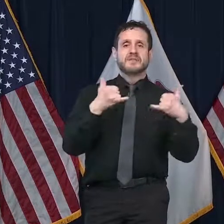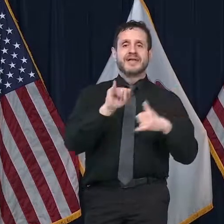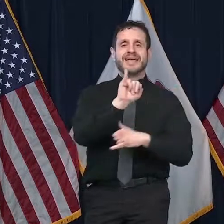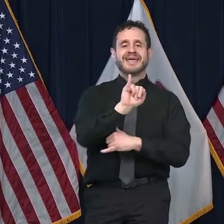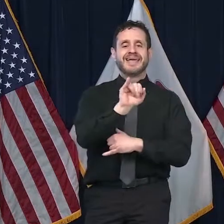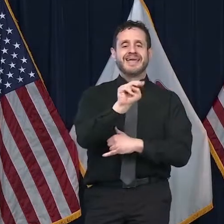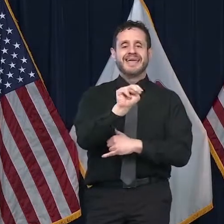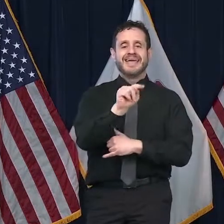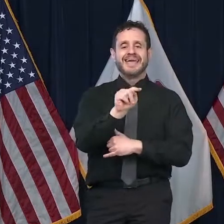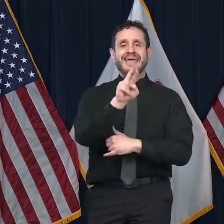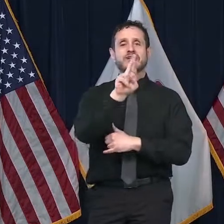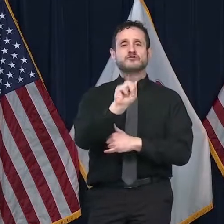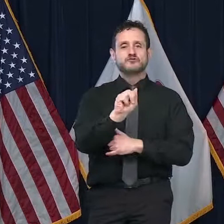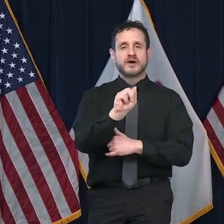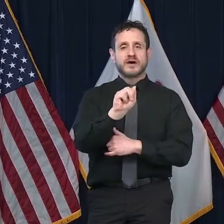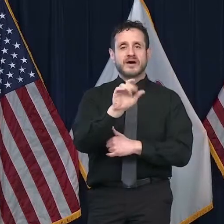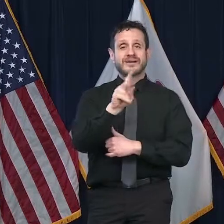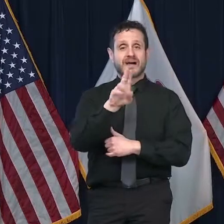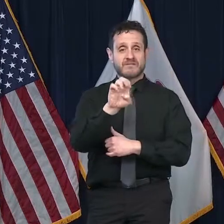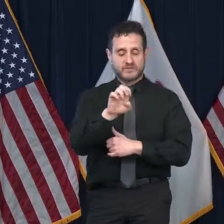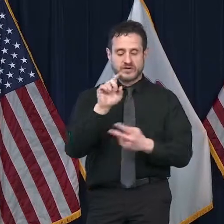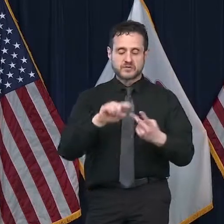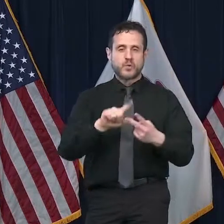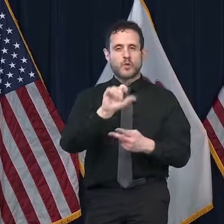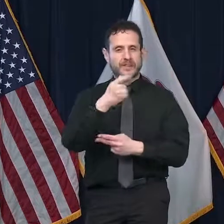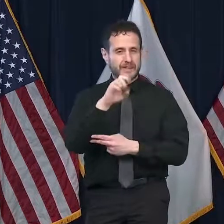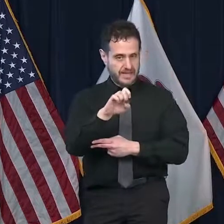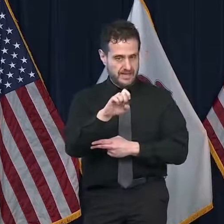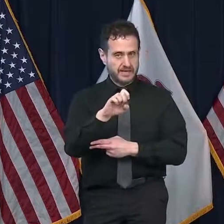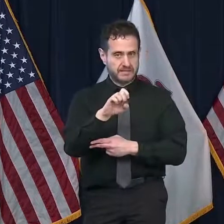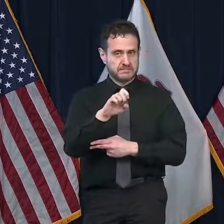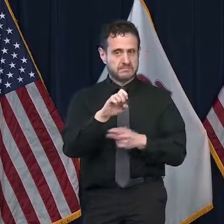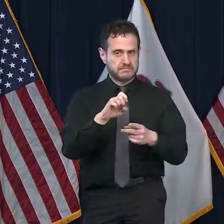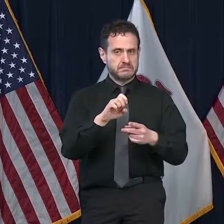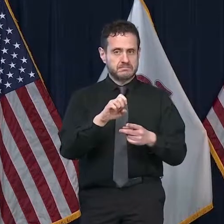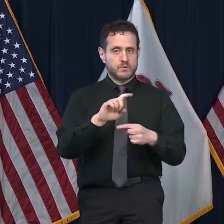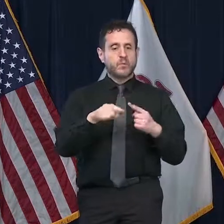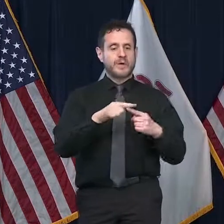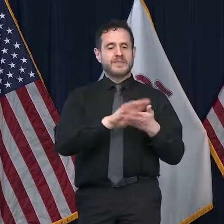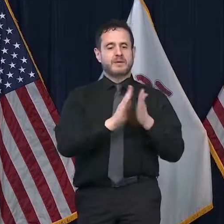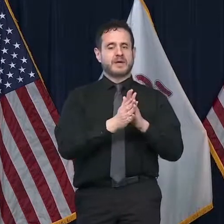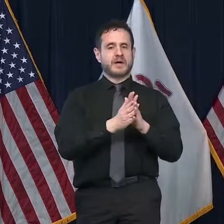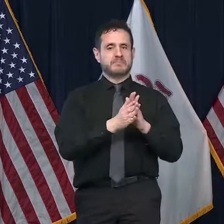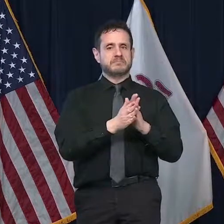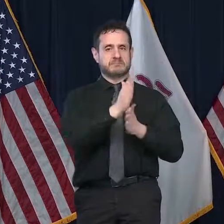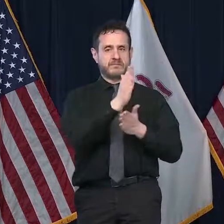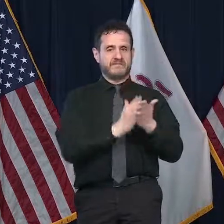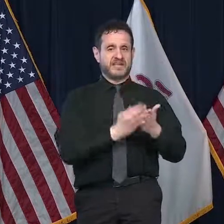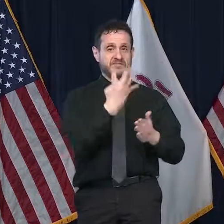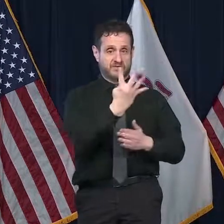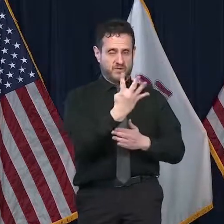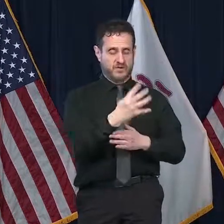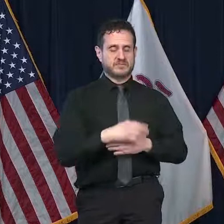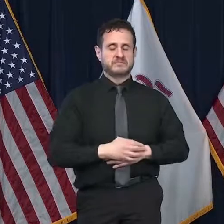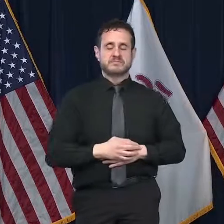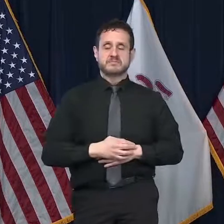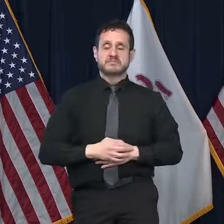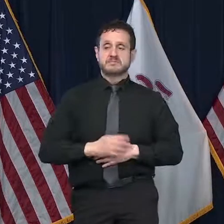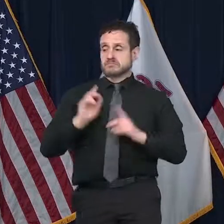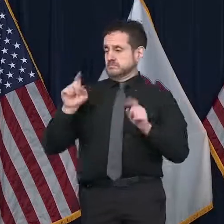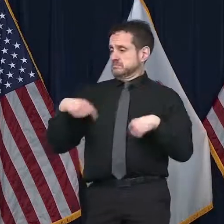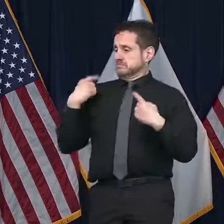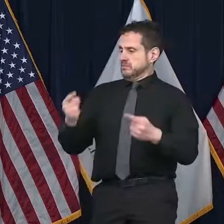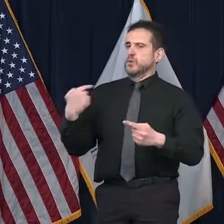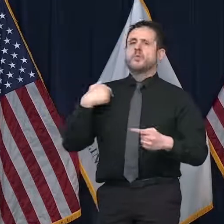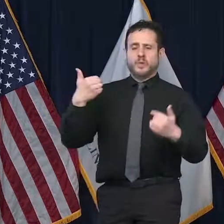region or league levels. I hope that we'll all use the experience that we have garnered as